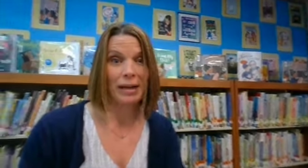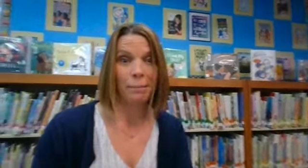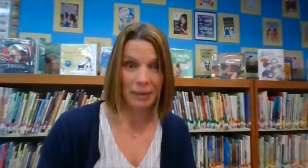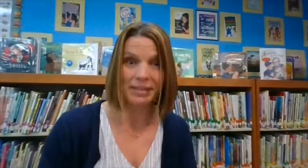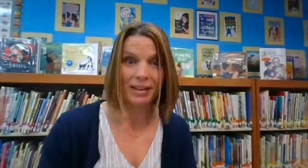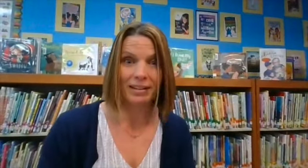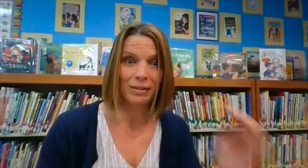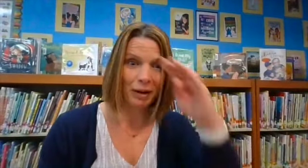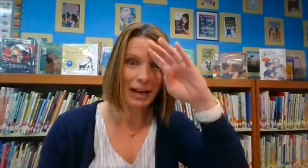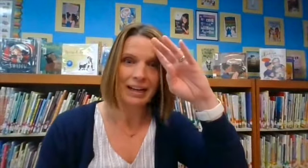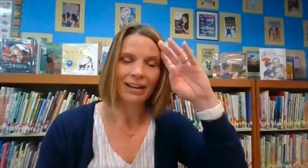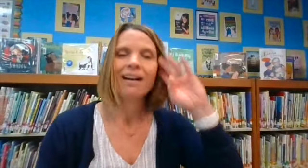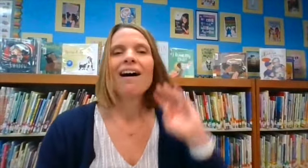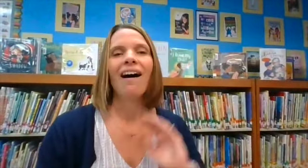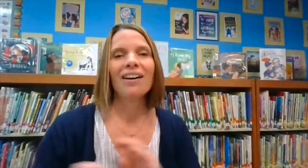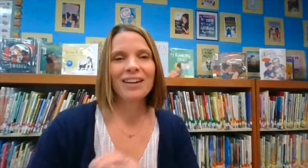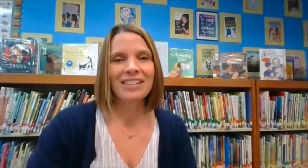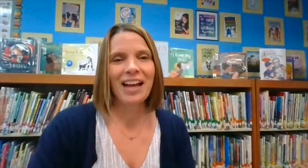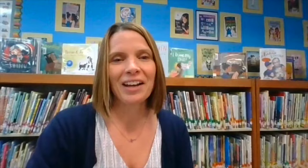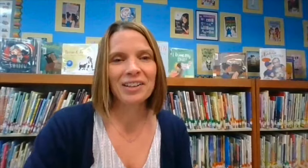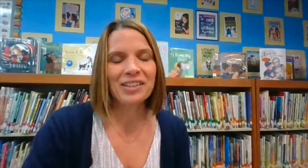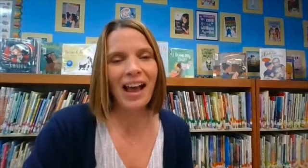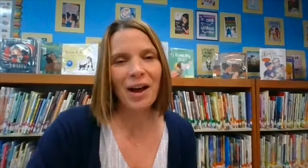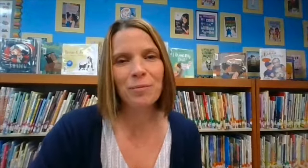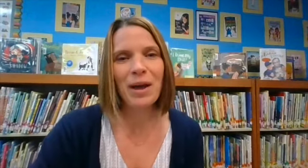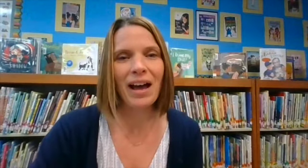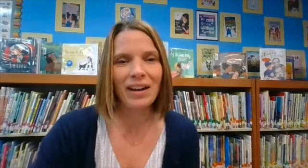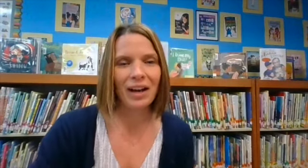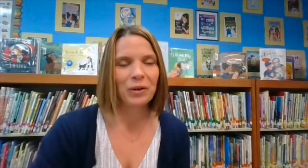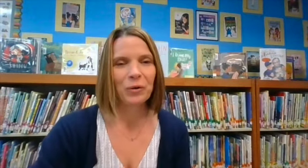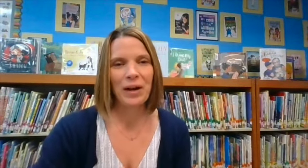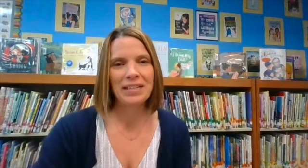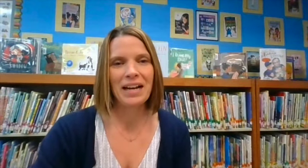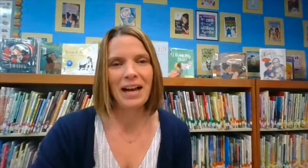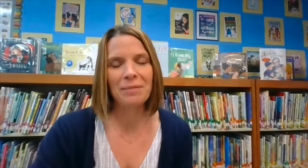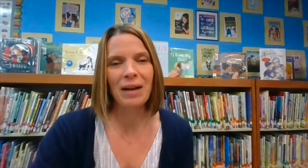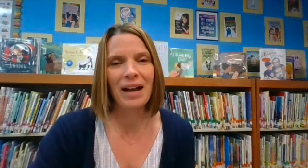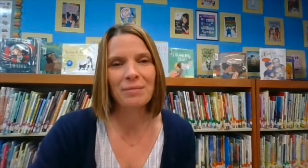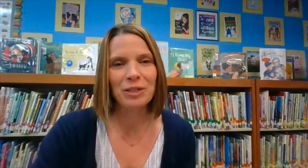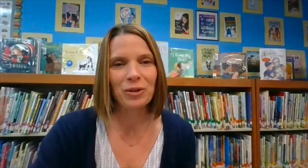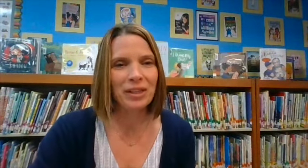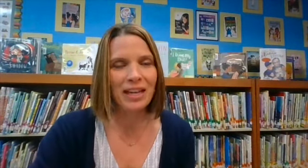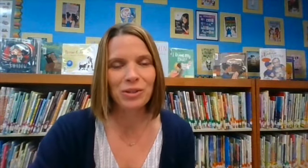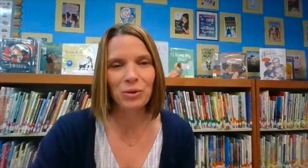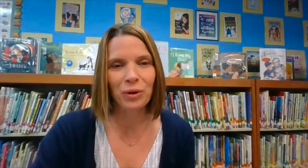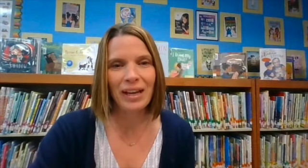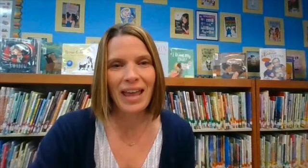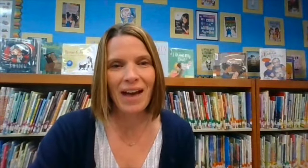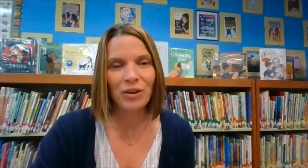get biscuits, right? All right, Tigers. I hope you had a great time enjoying that story. Have a